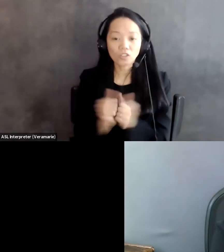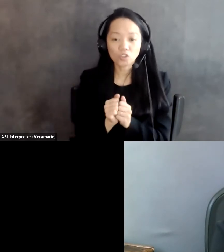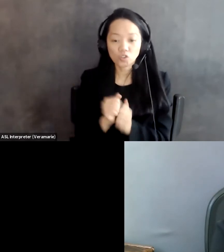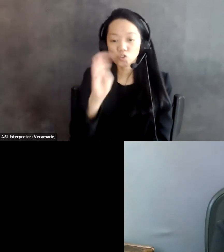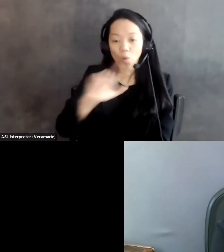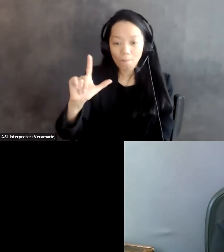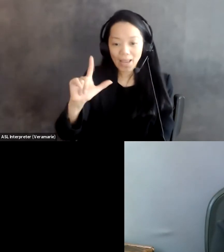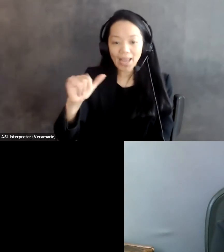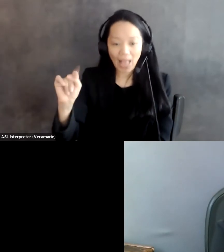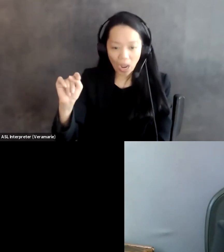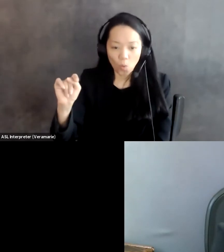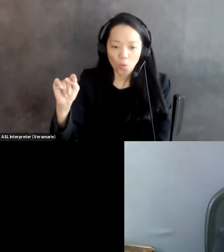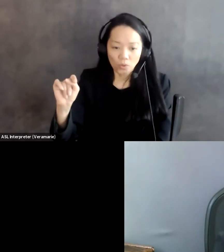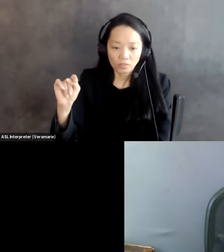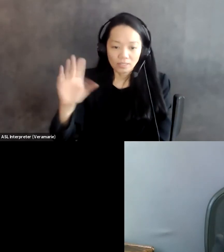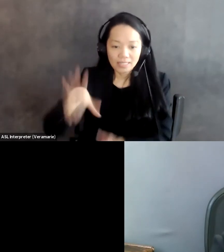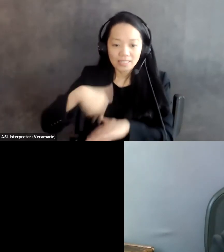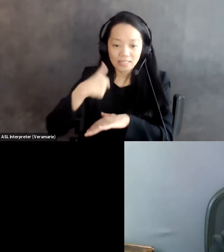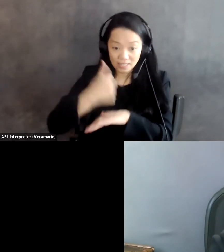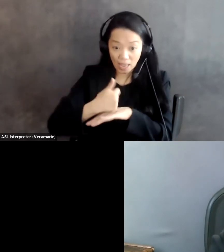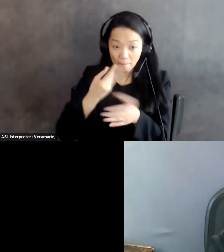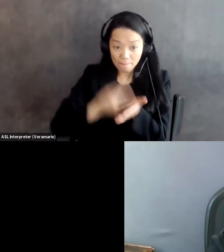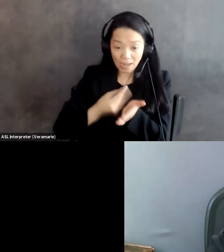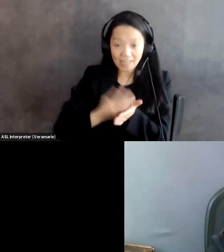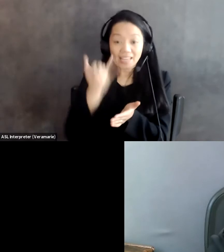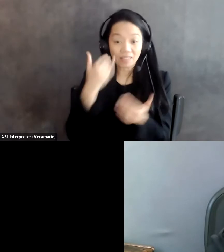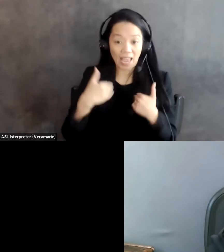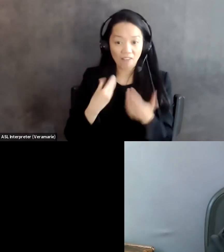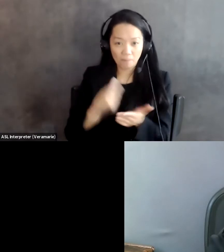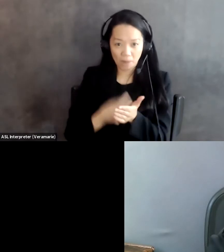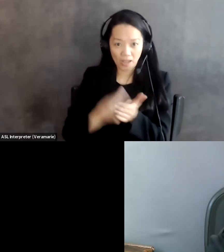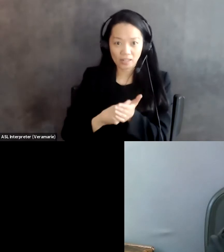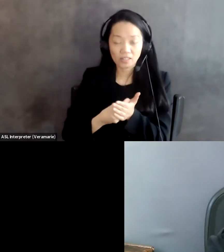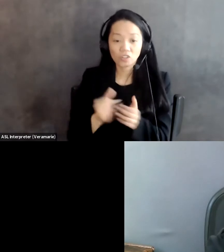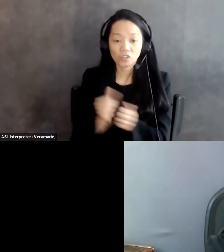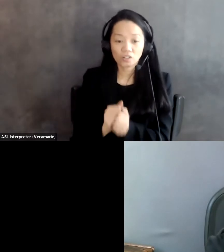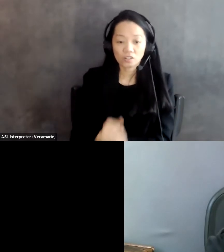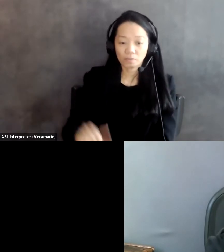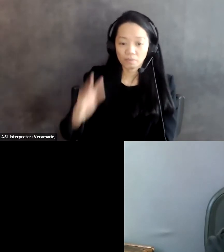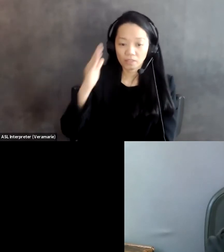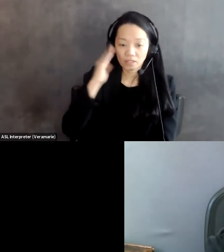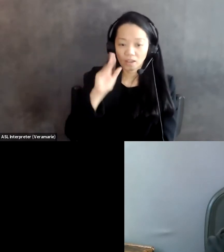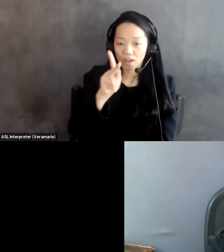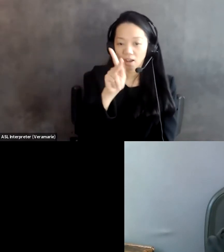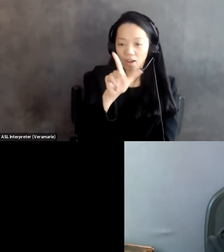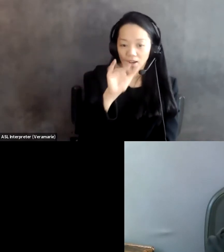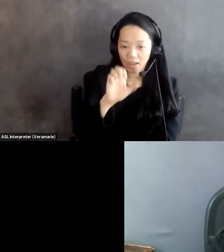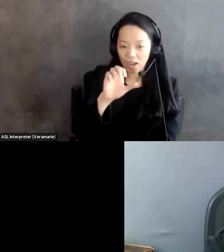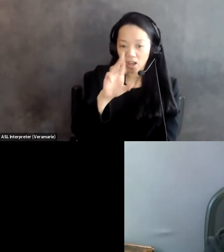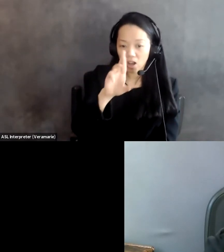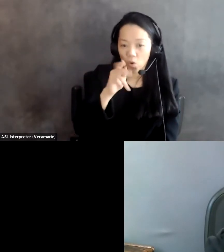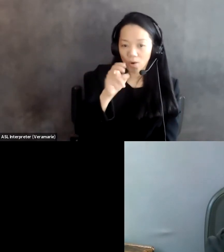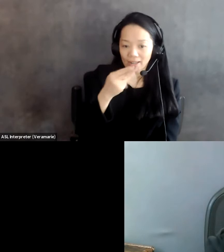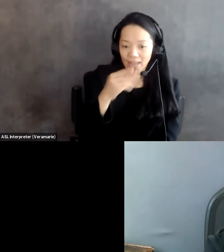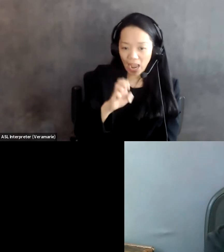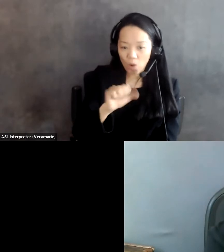out the set amount of money if they have the money. So people like Kyle Rittenhouse, people like Jason Van